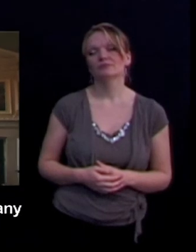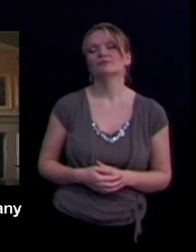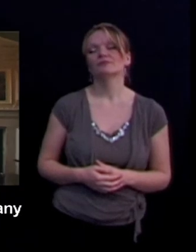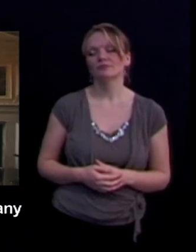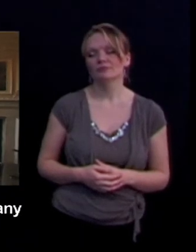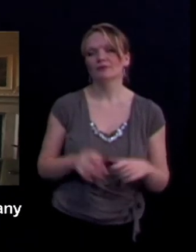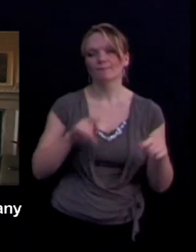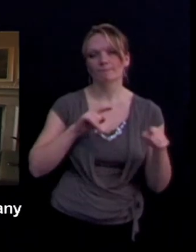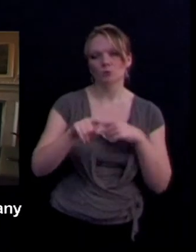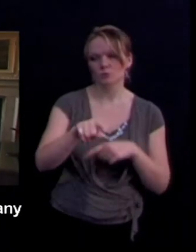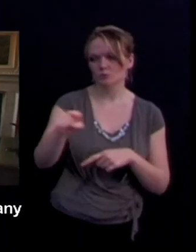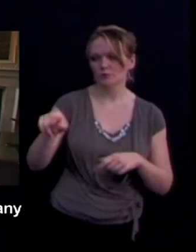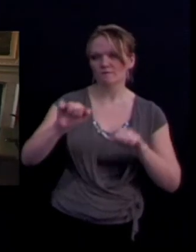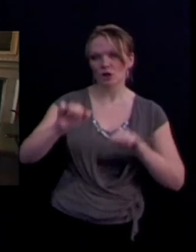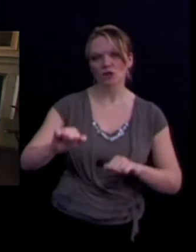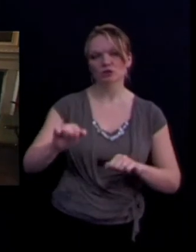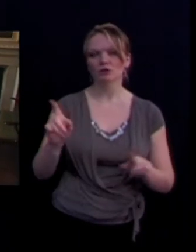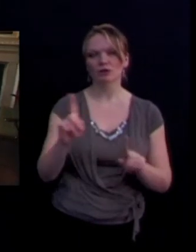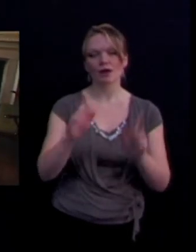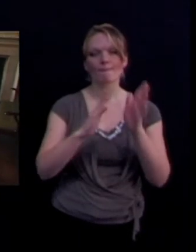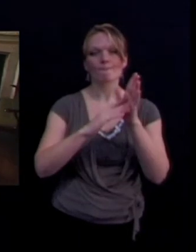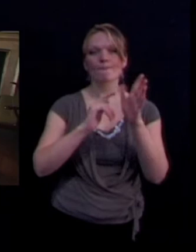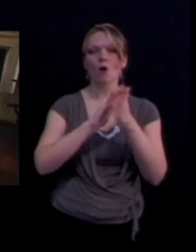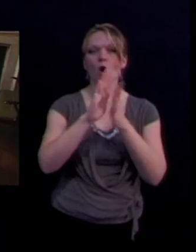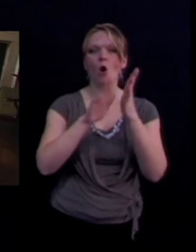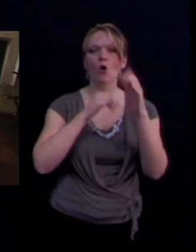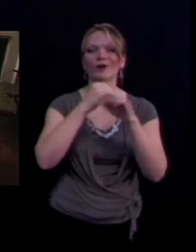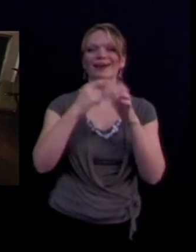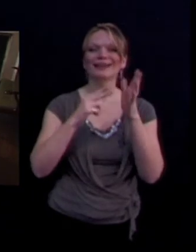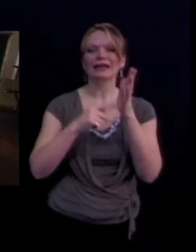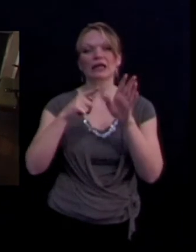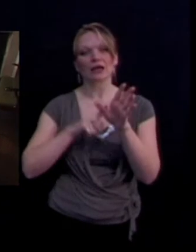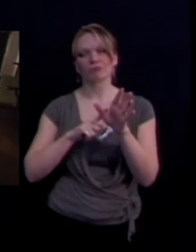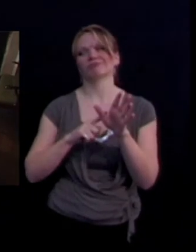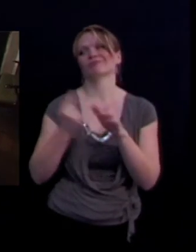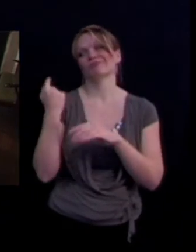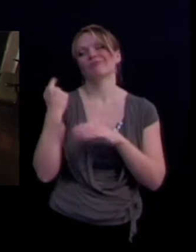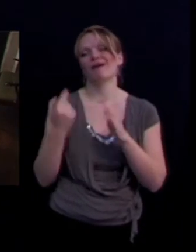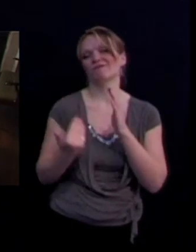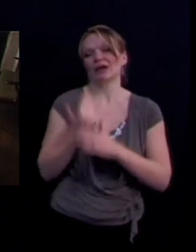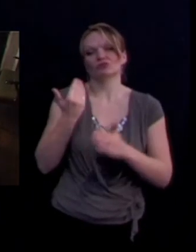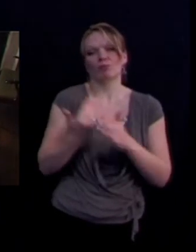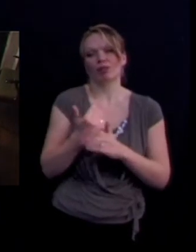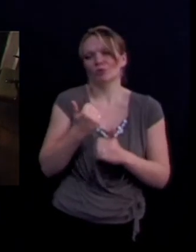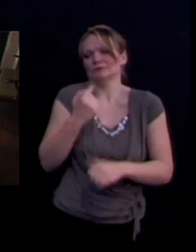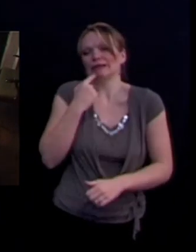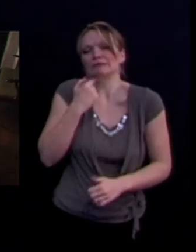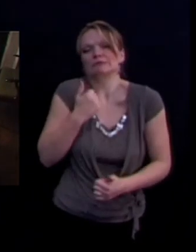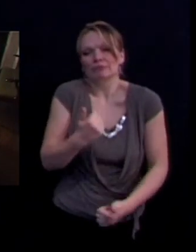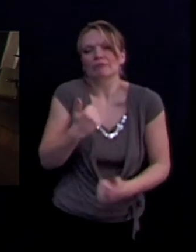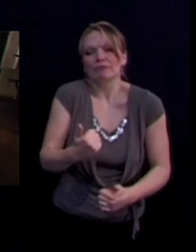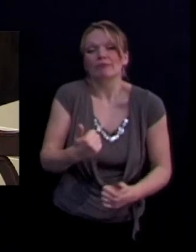Most of the furniture here is mahogany, which was the height of fashion and good taste. An 18th century dinner